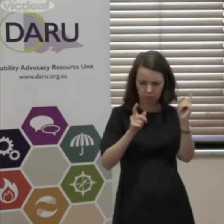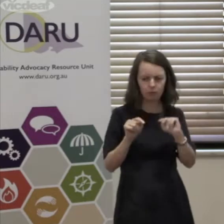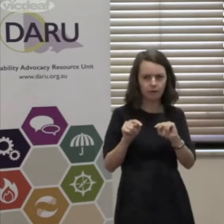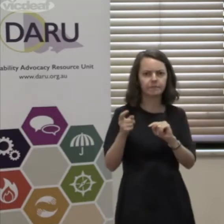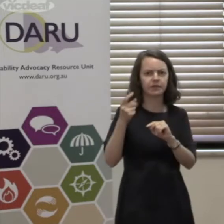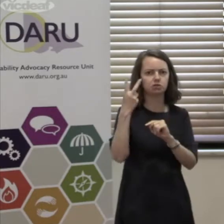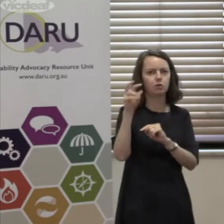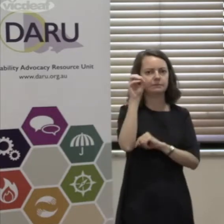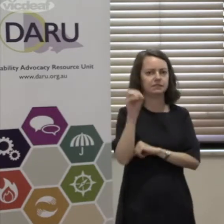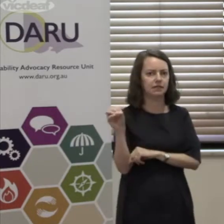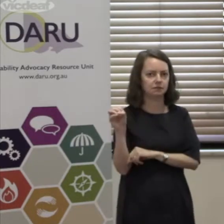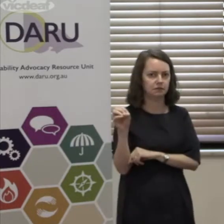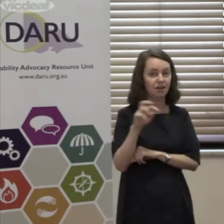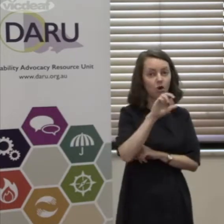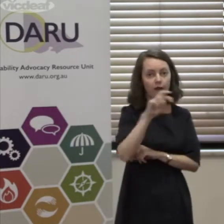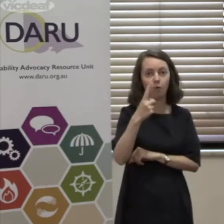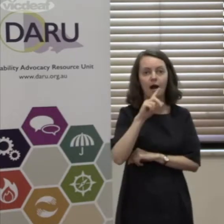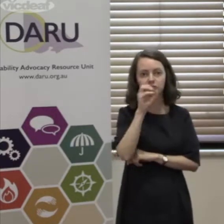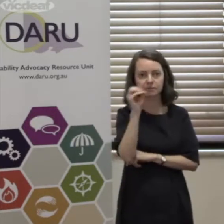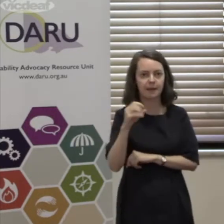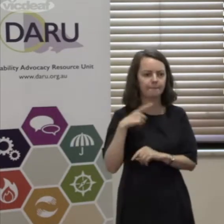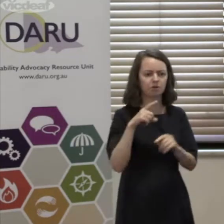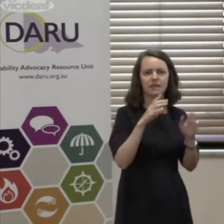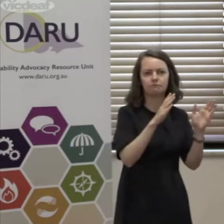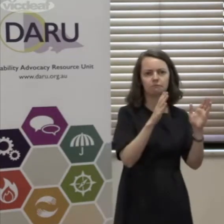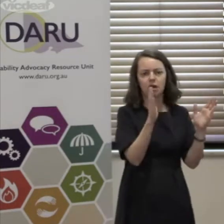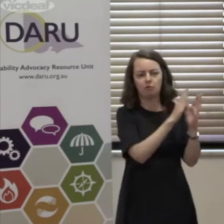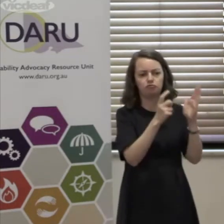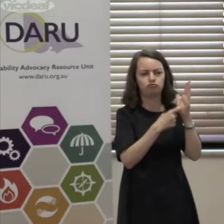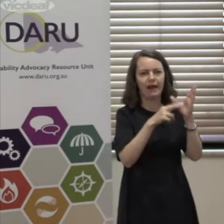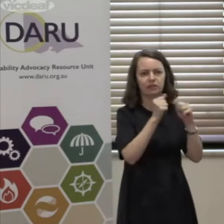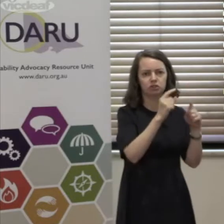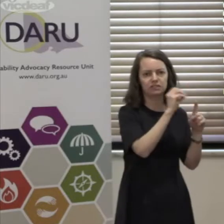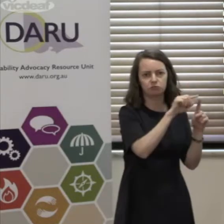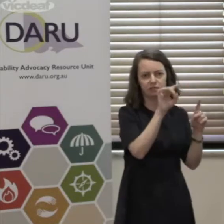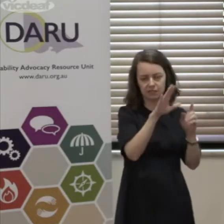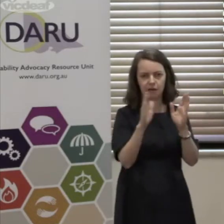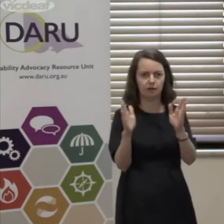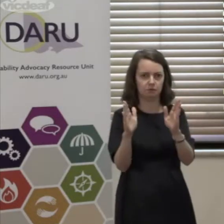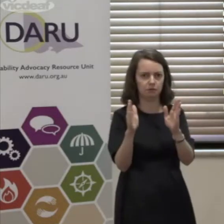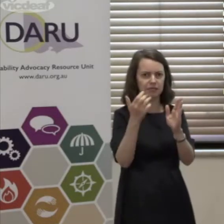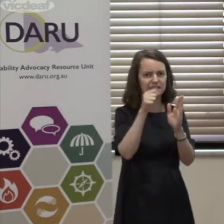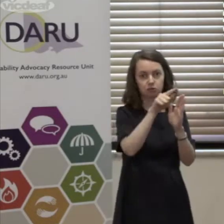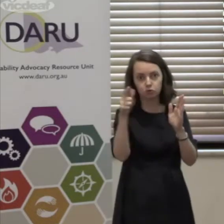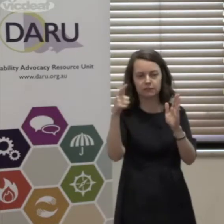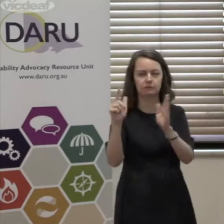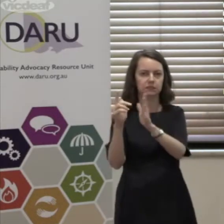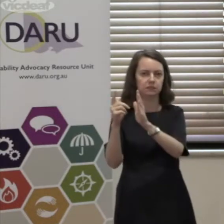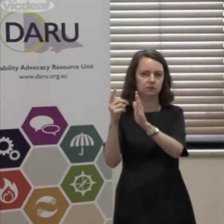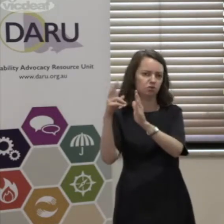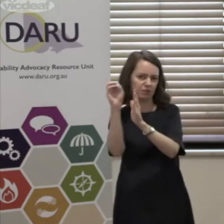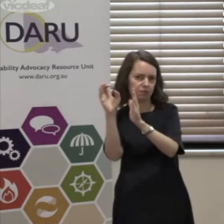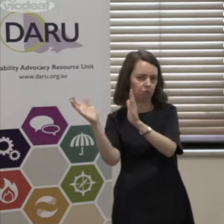participants. And the numbers don't add up exactly because they're all a range. And an NDIS participant may change between